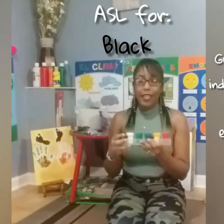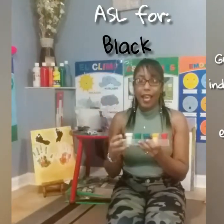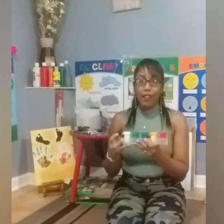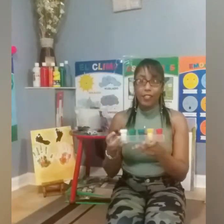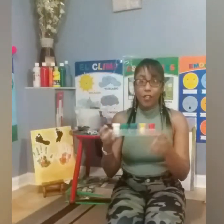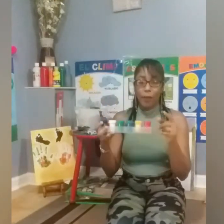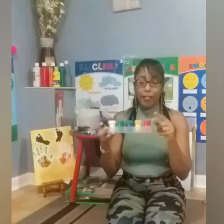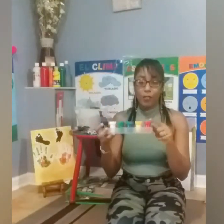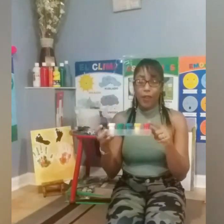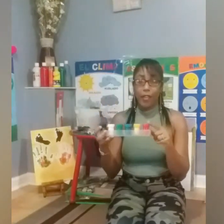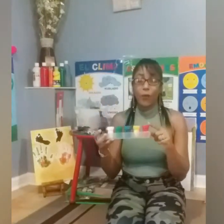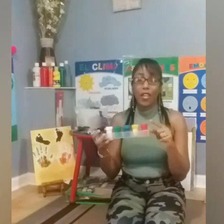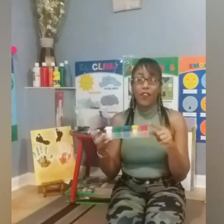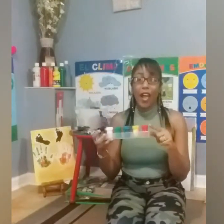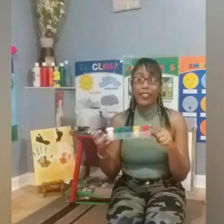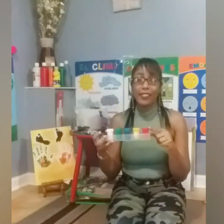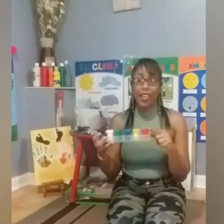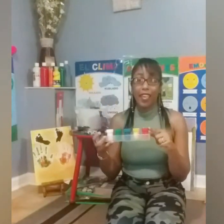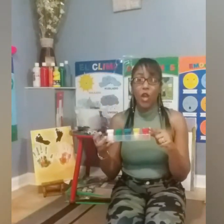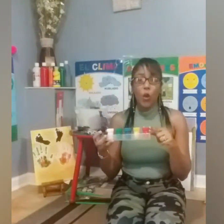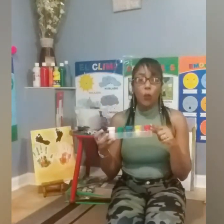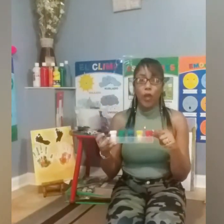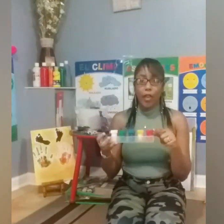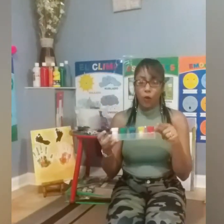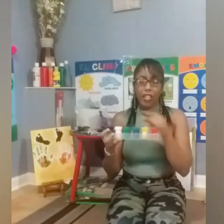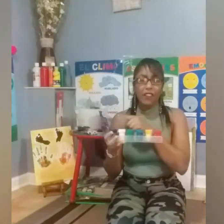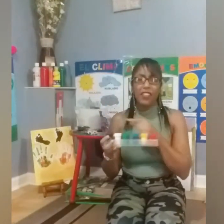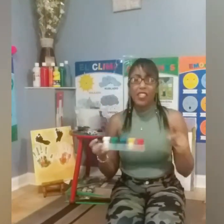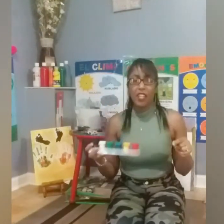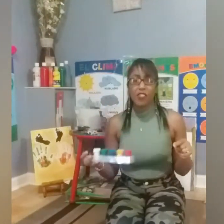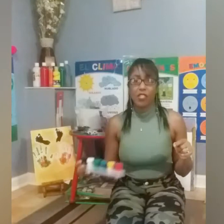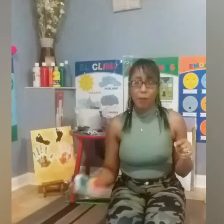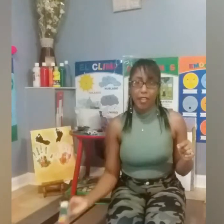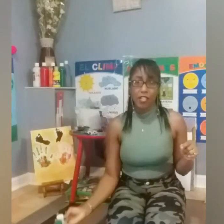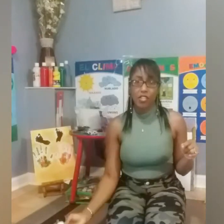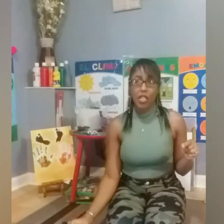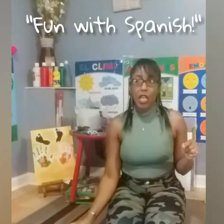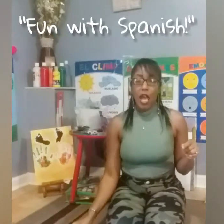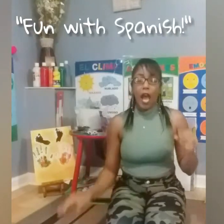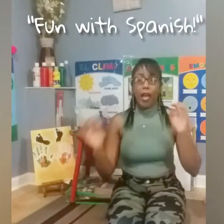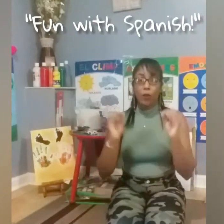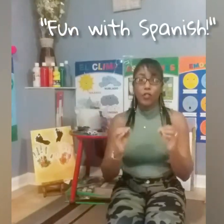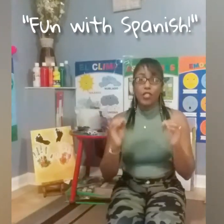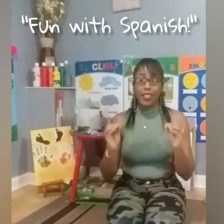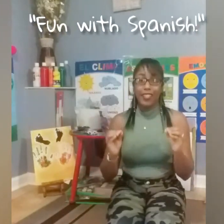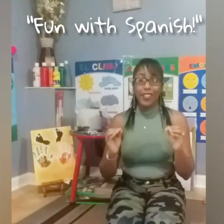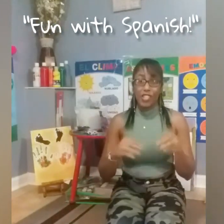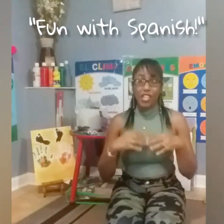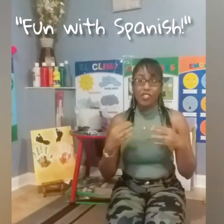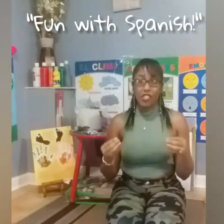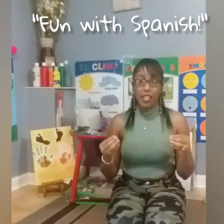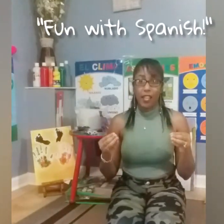Now let's go back to red. Whenever I say red or any of these colors in Spanish, I don't want you to think the gestures that I